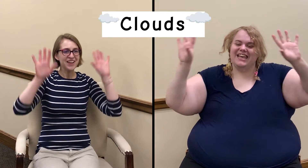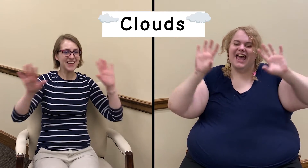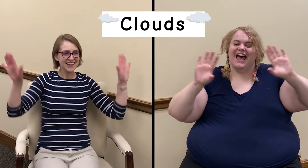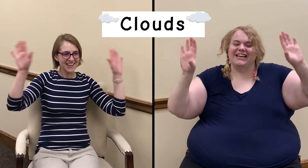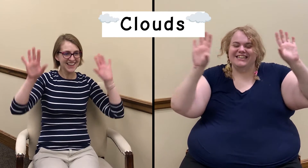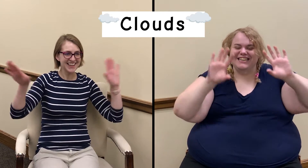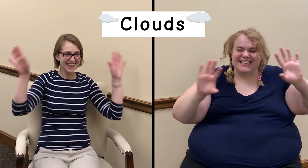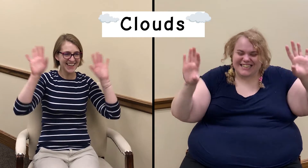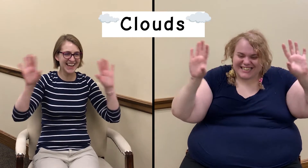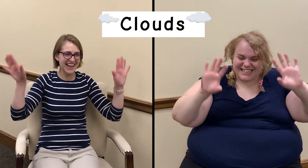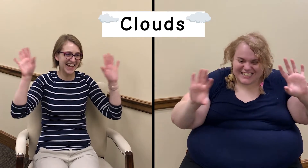Yeah.